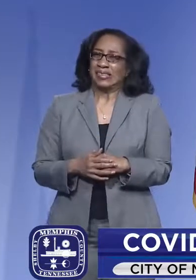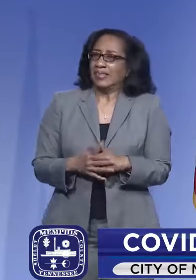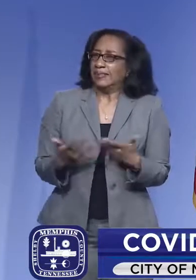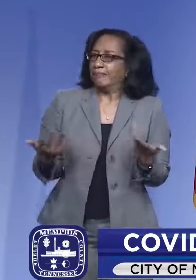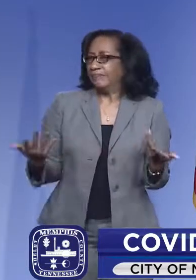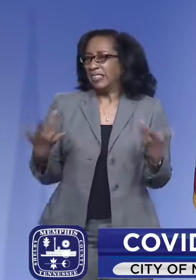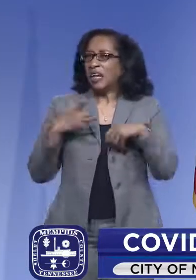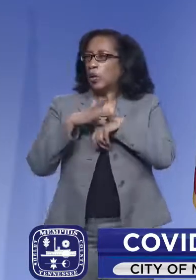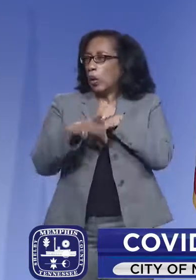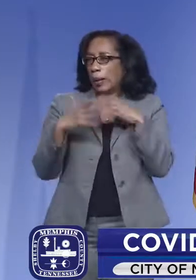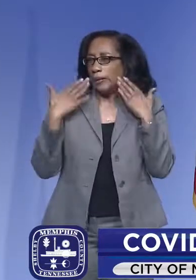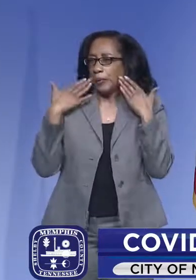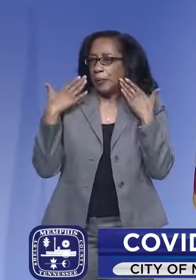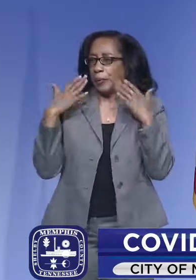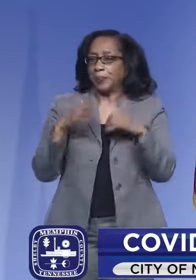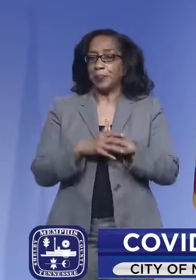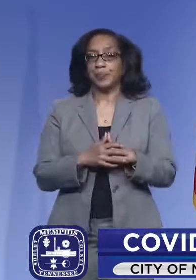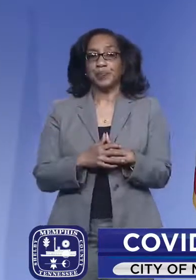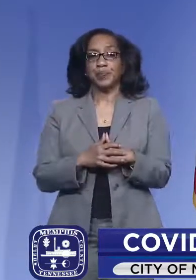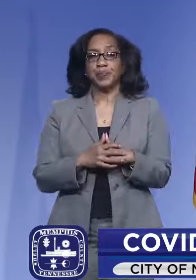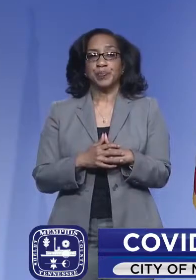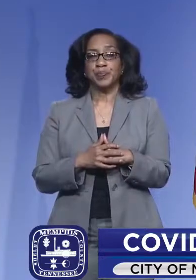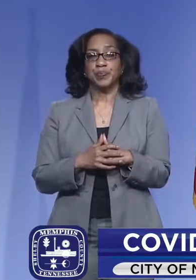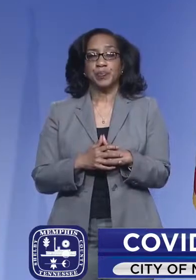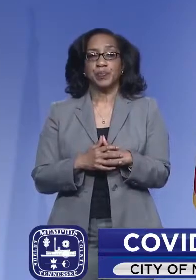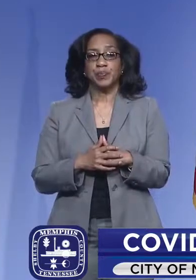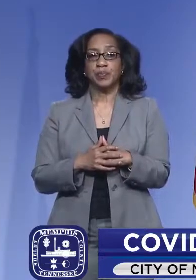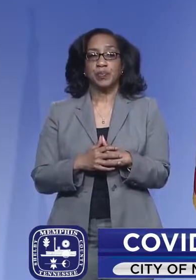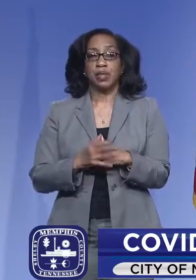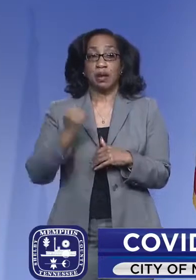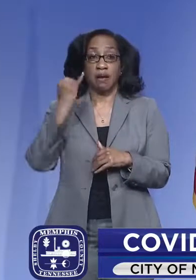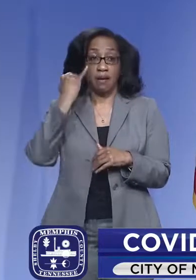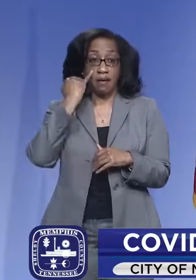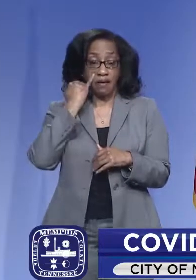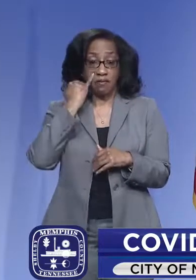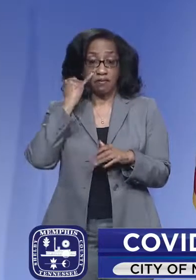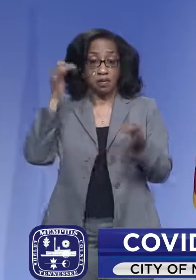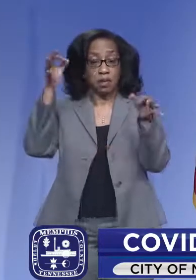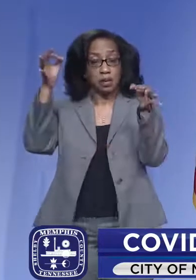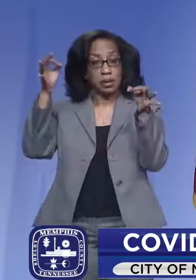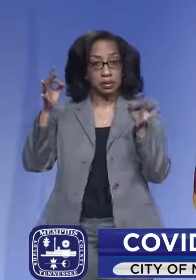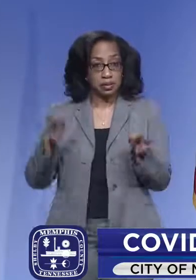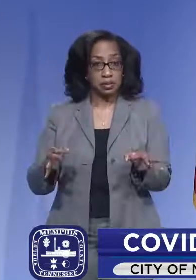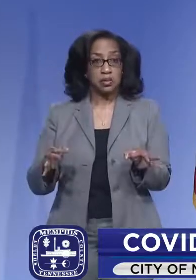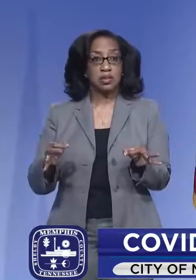tell. Should there be a decision made that